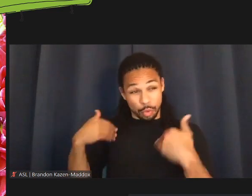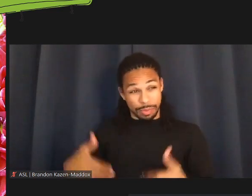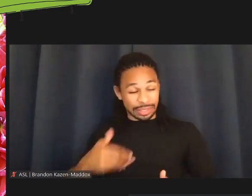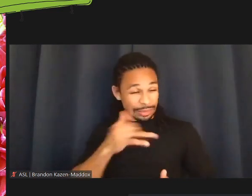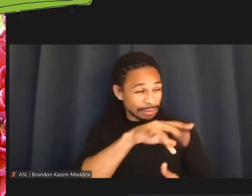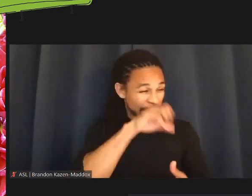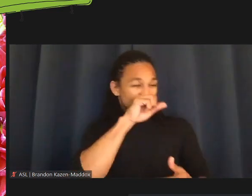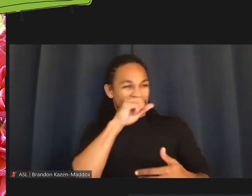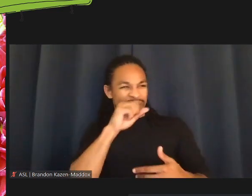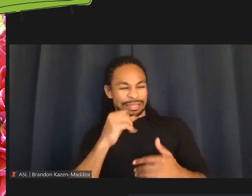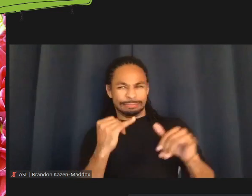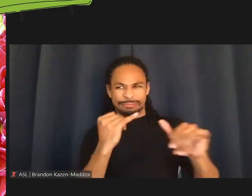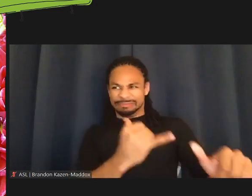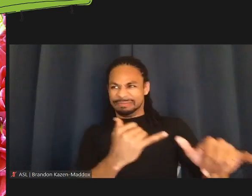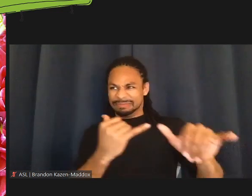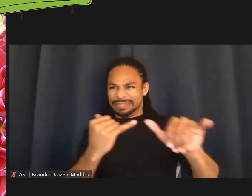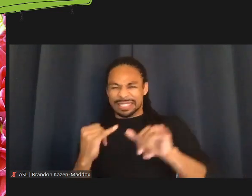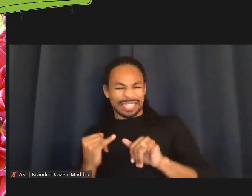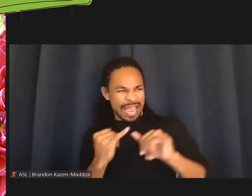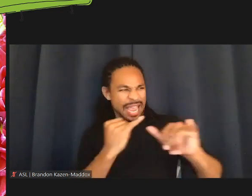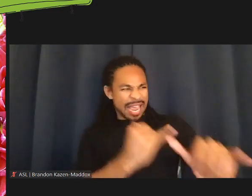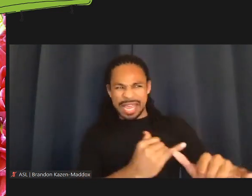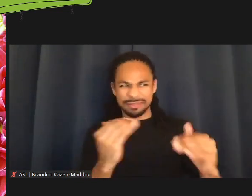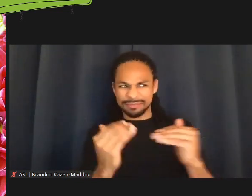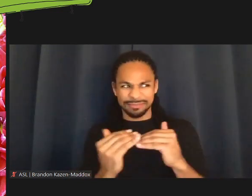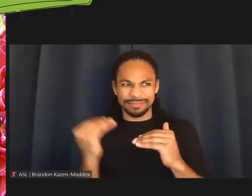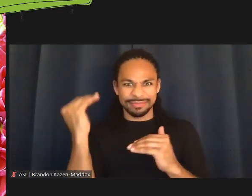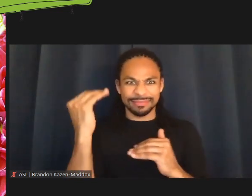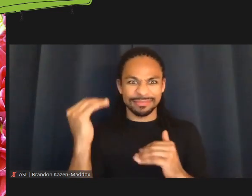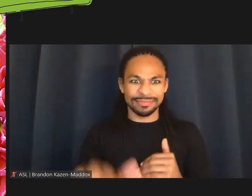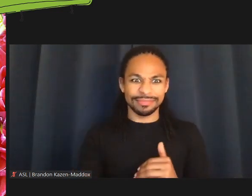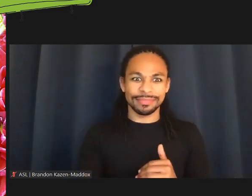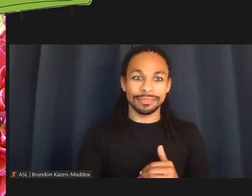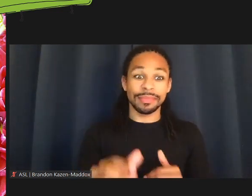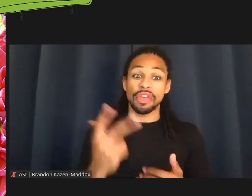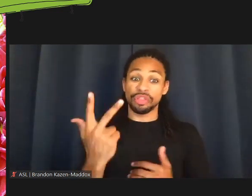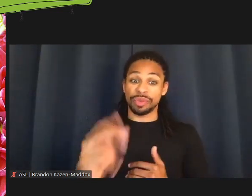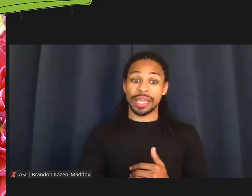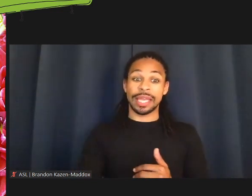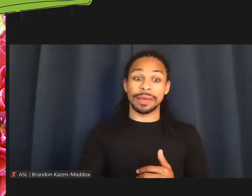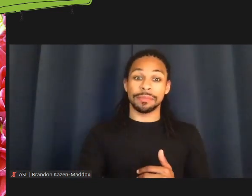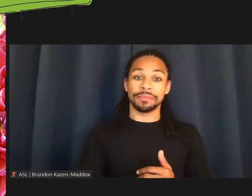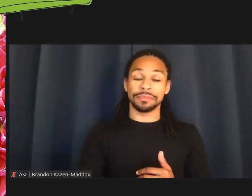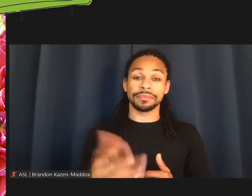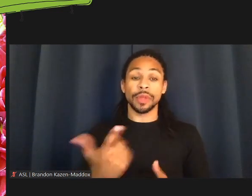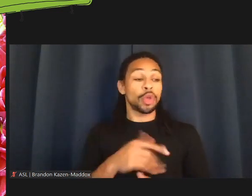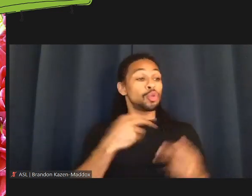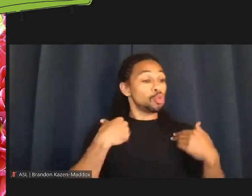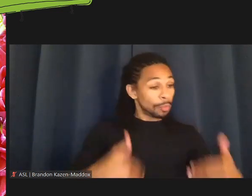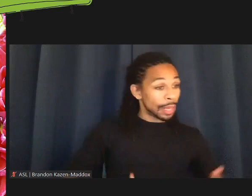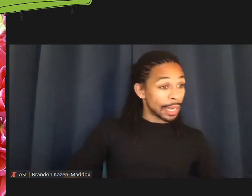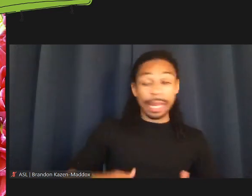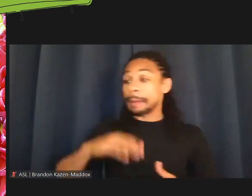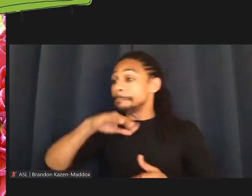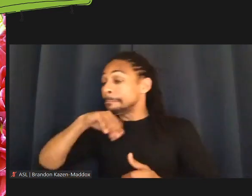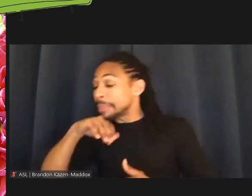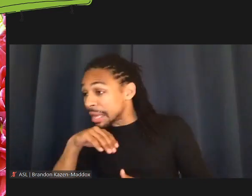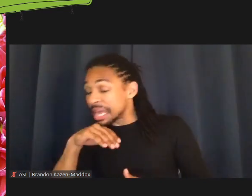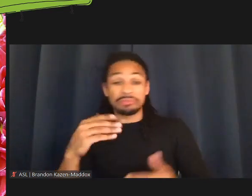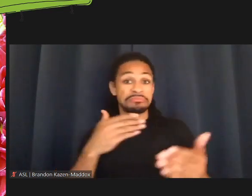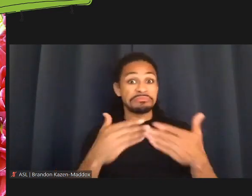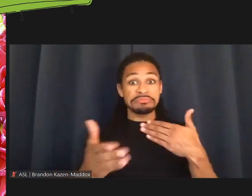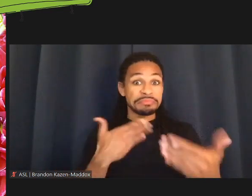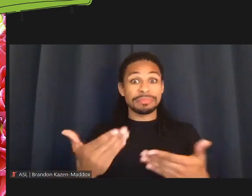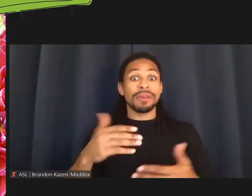3. Unlike the gut flora of the human and the pig, great white sharks feed happily on the